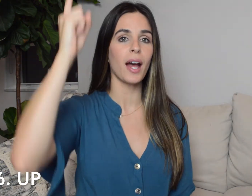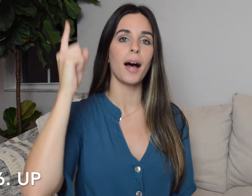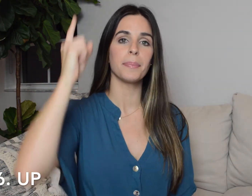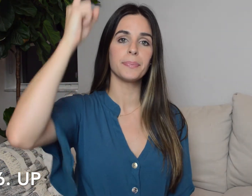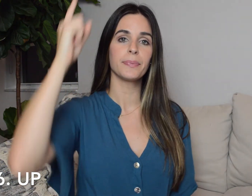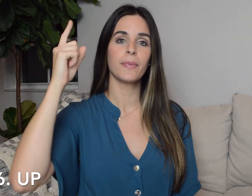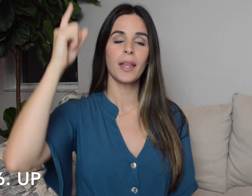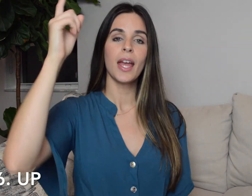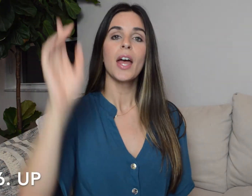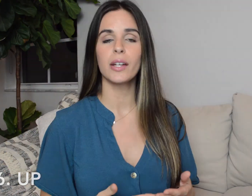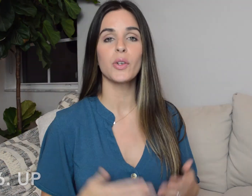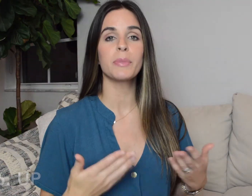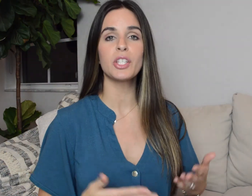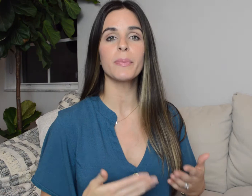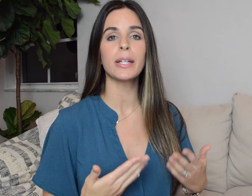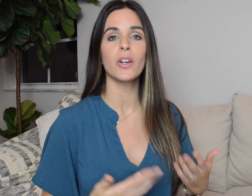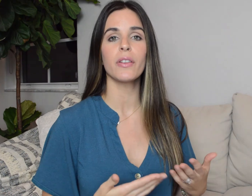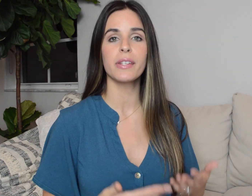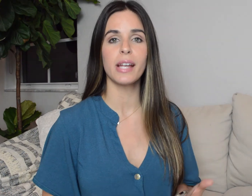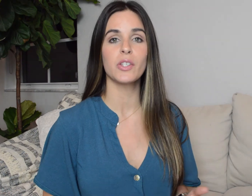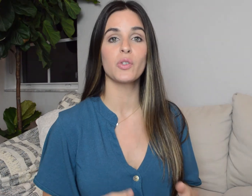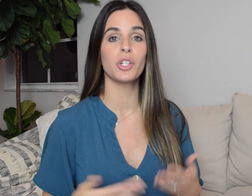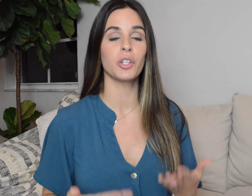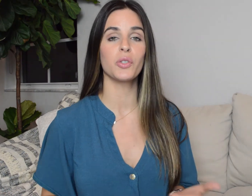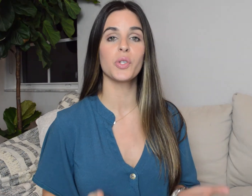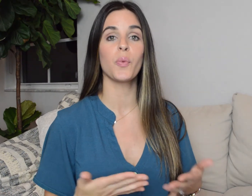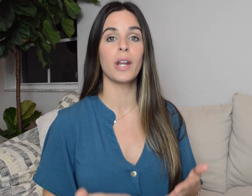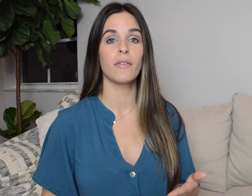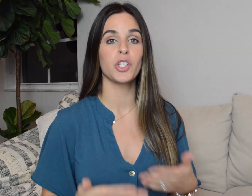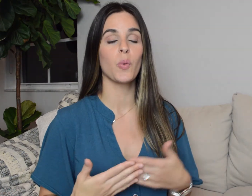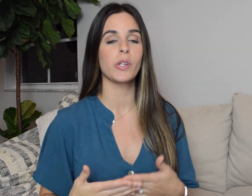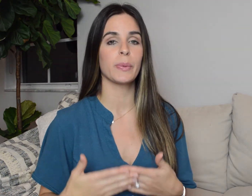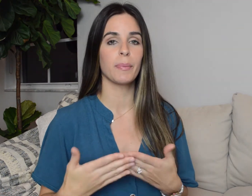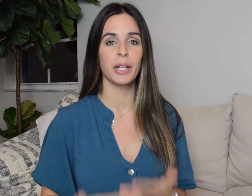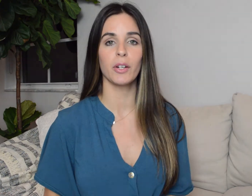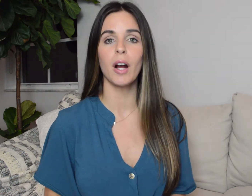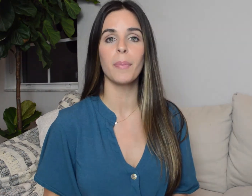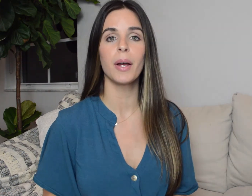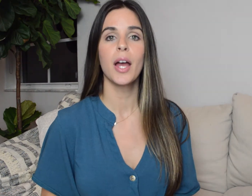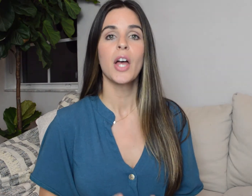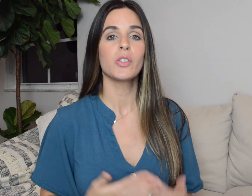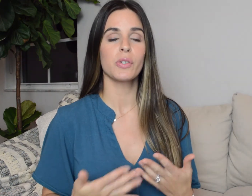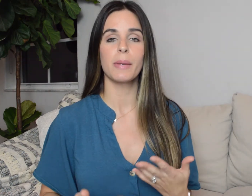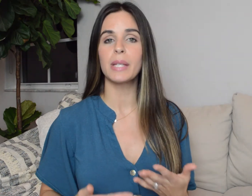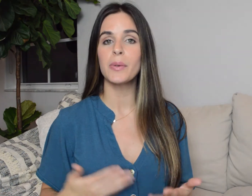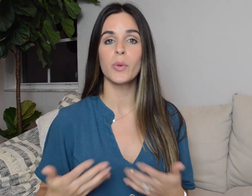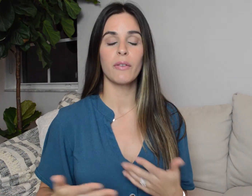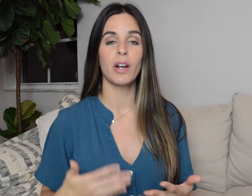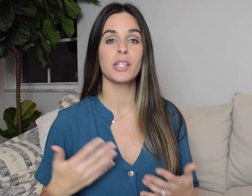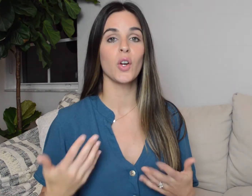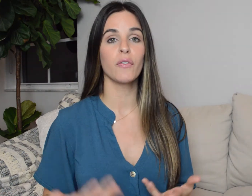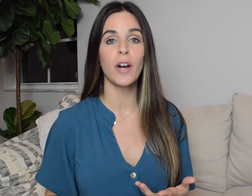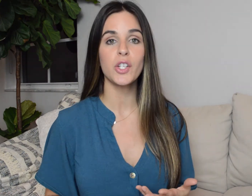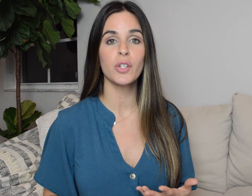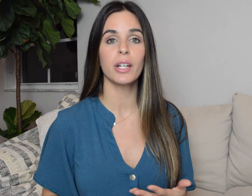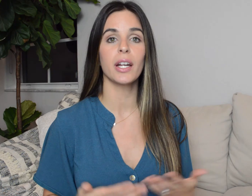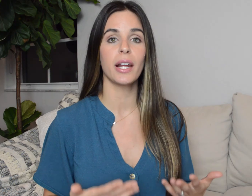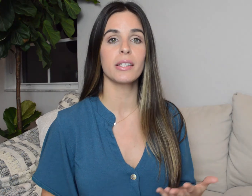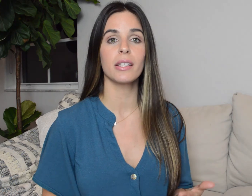up. So I'm teaching my daughter this sign so she could use it whenever she wants me to pick her up. So sometimes whenever I see her frustrated and I see that